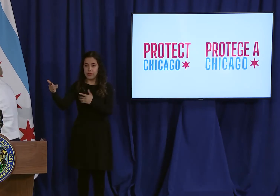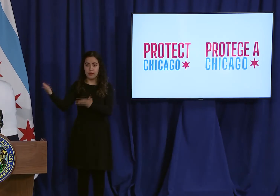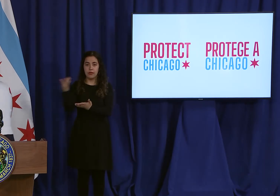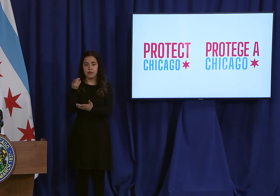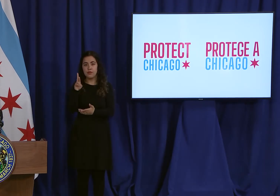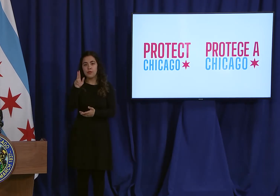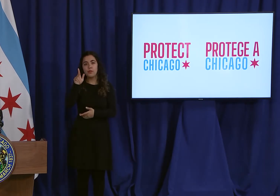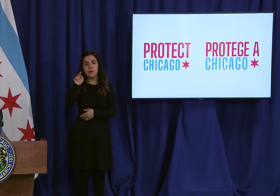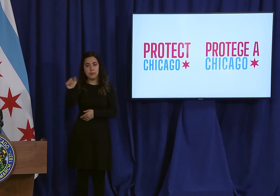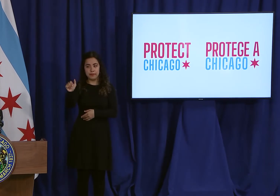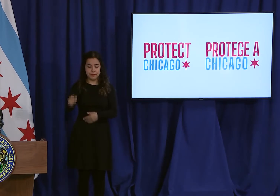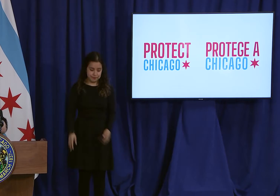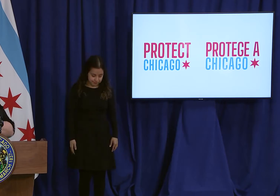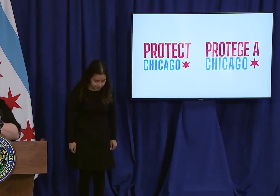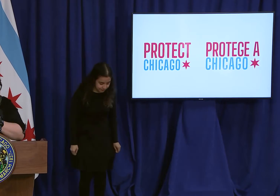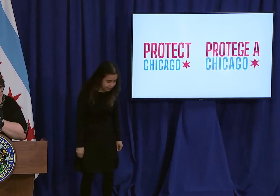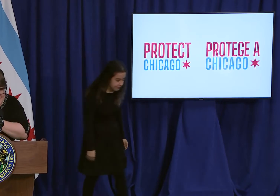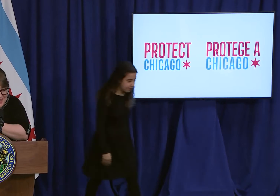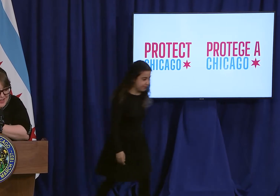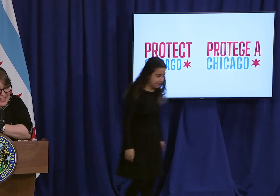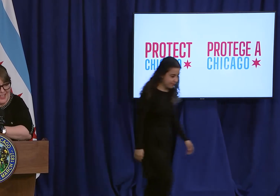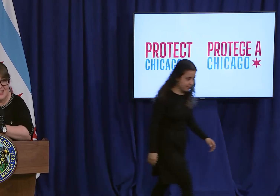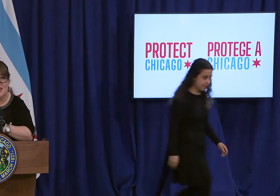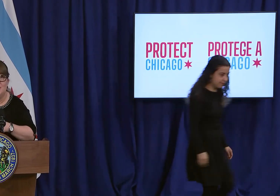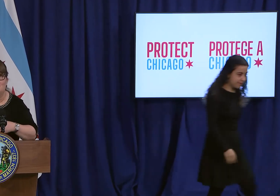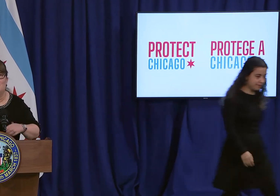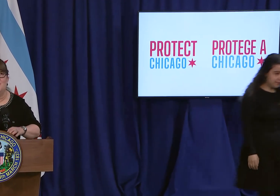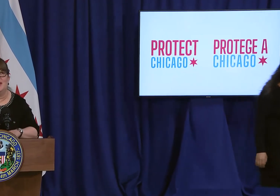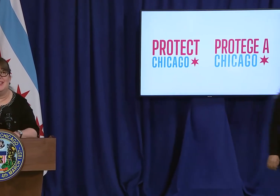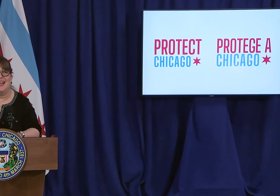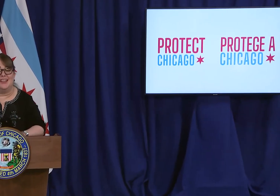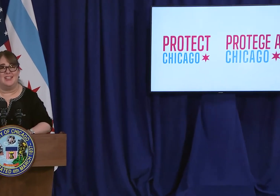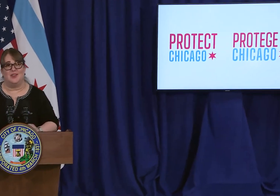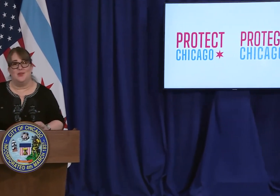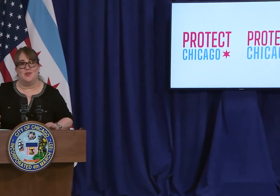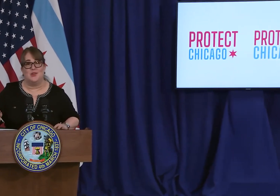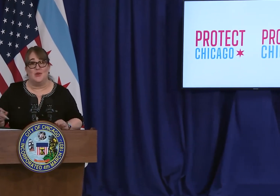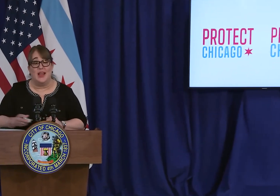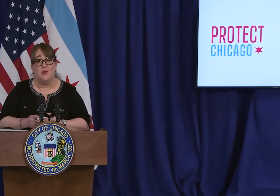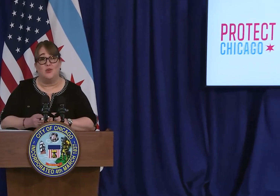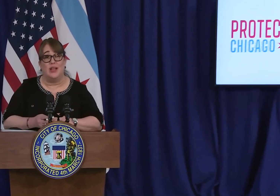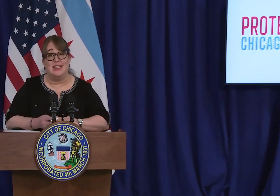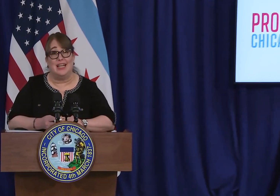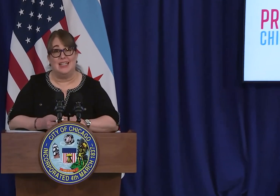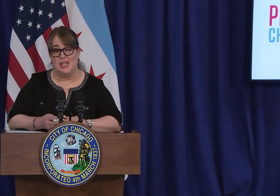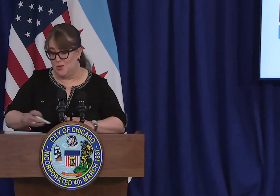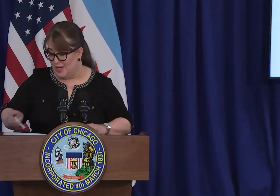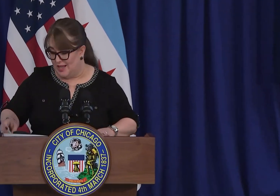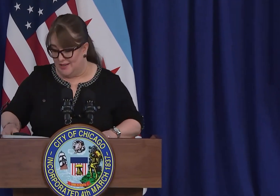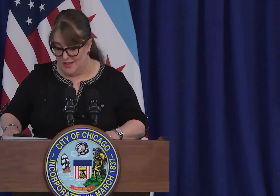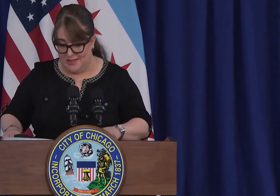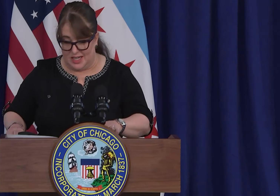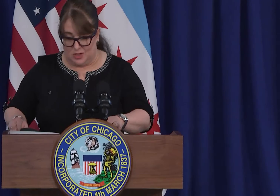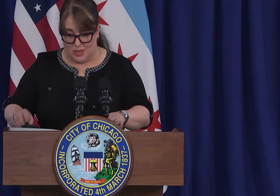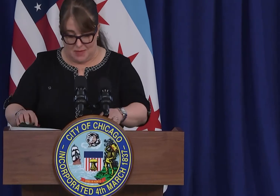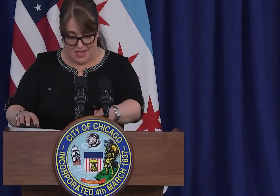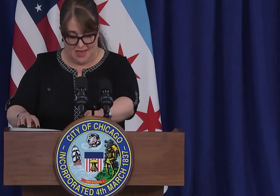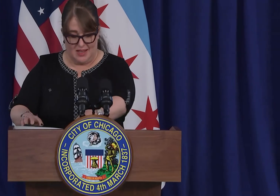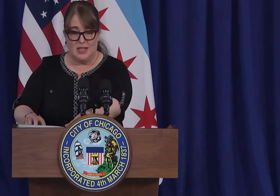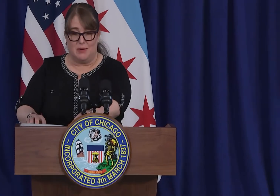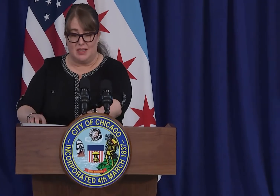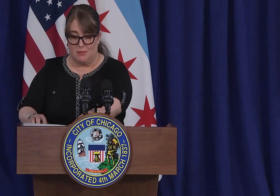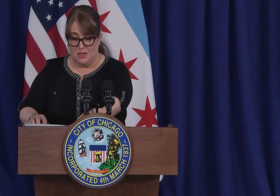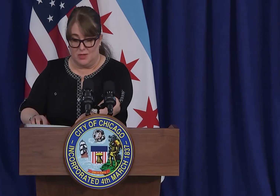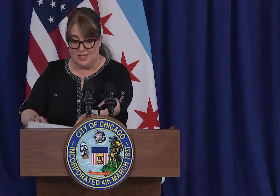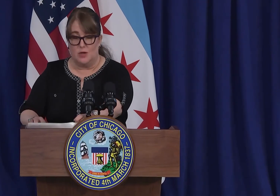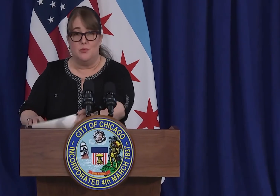Thank you. Thank you, Dr. Already. Muy buenas tardes a todos. Yo soy la doctora Geraldine Luna, directora médica